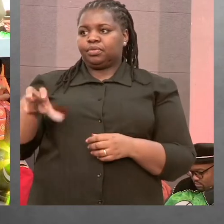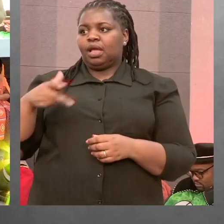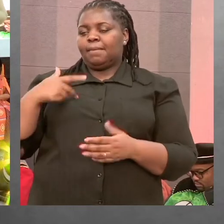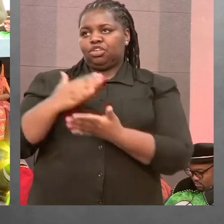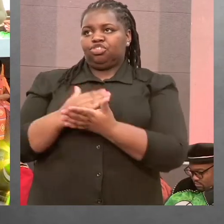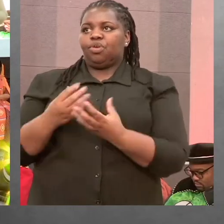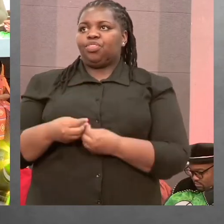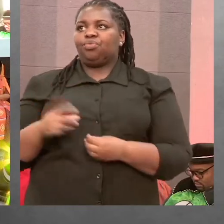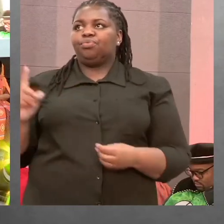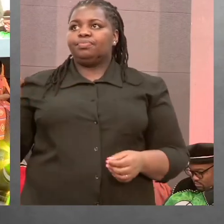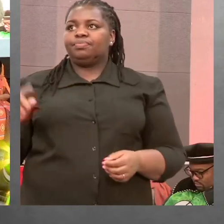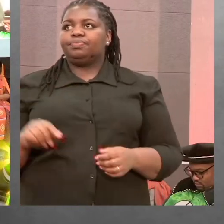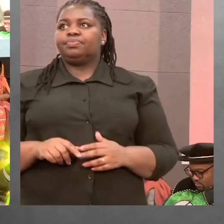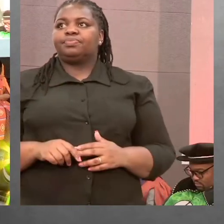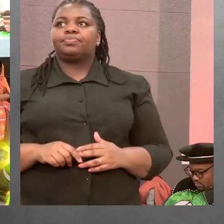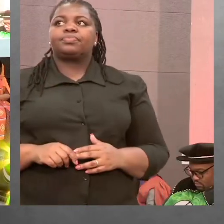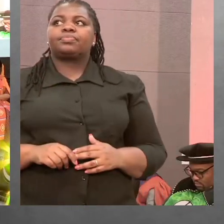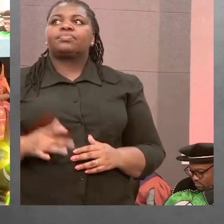with you,